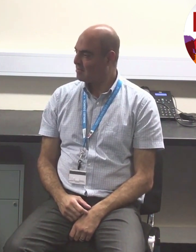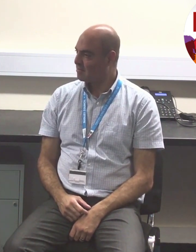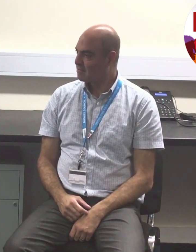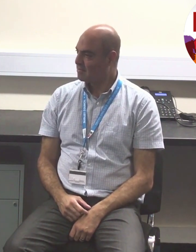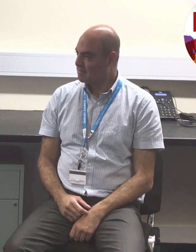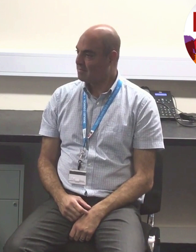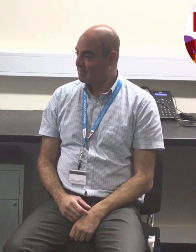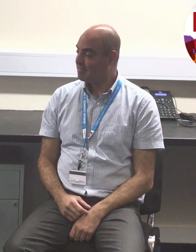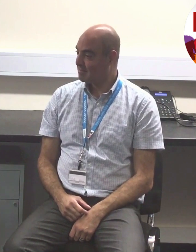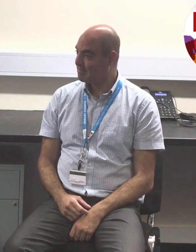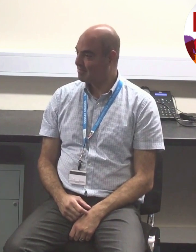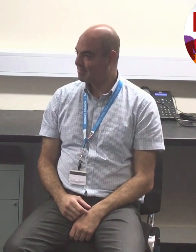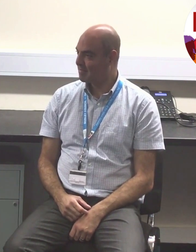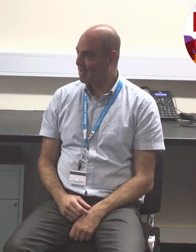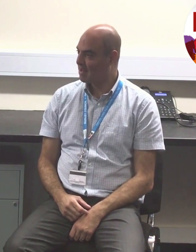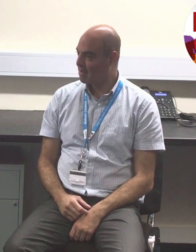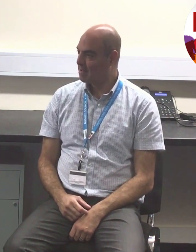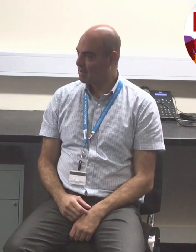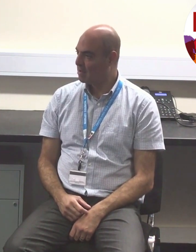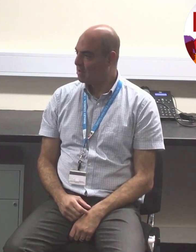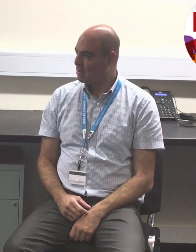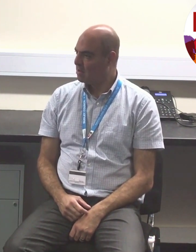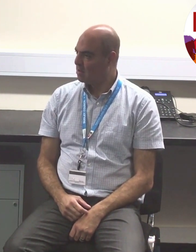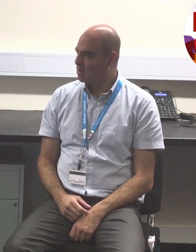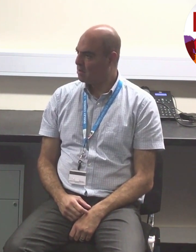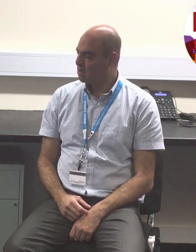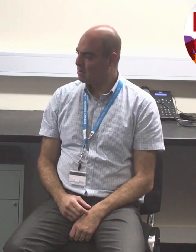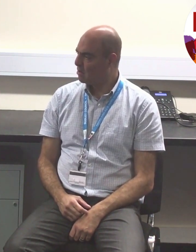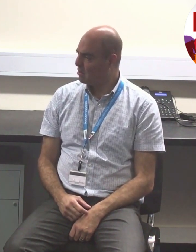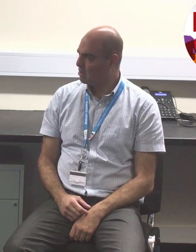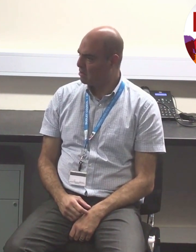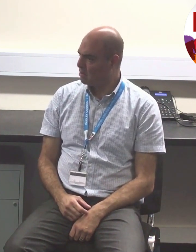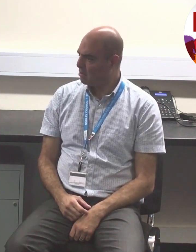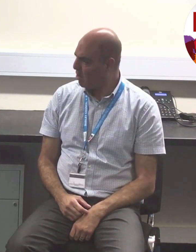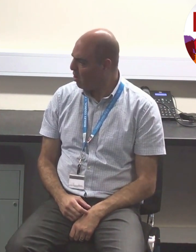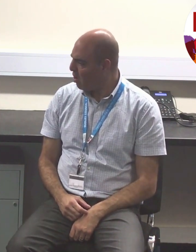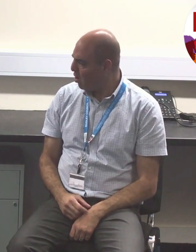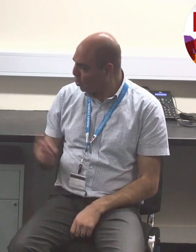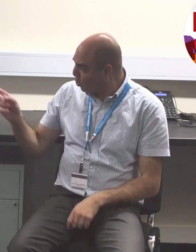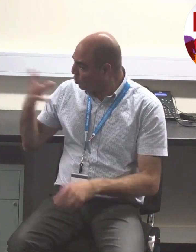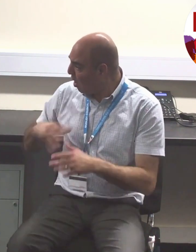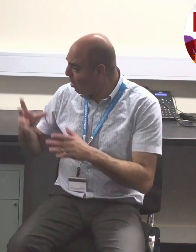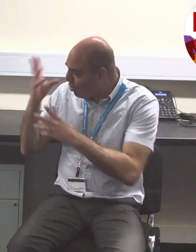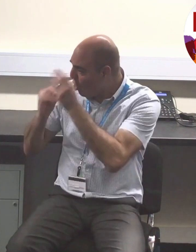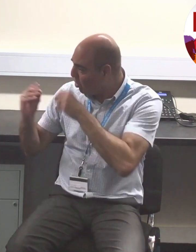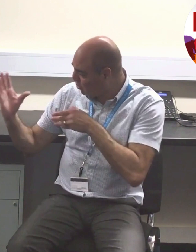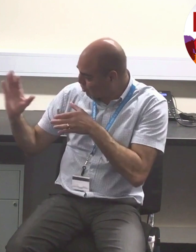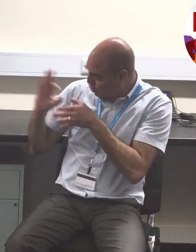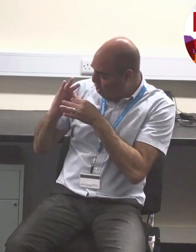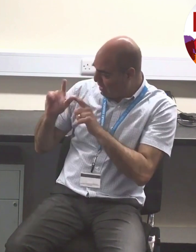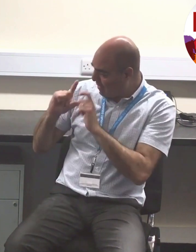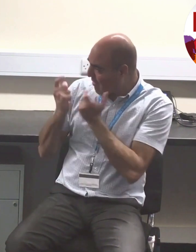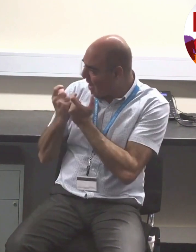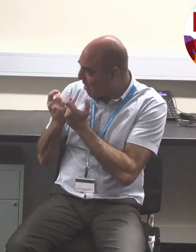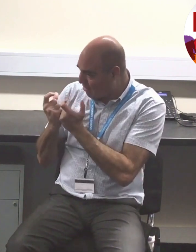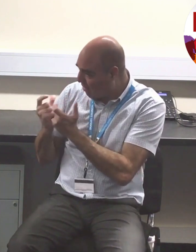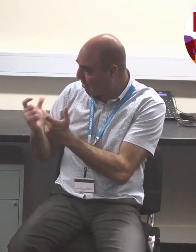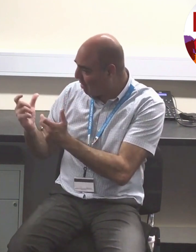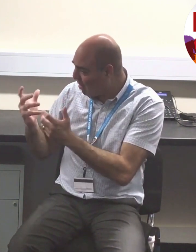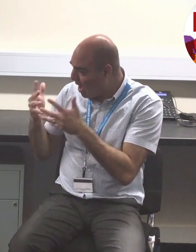as well, how would I join your class? How would I find out about them? So you'd like to learn and join my